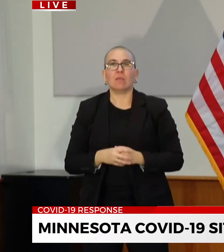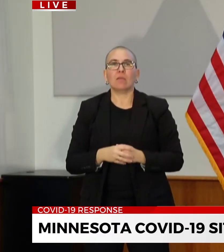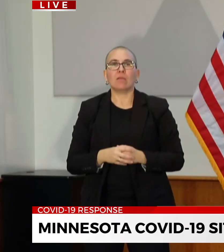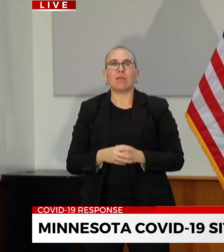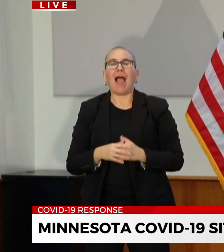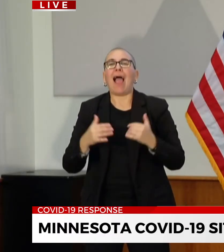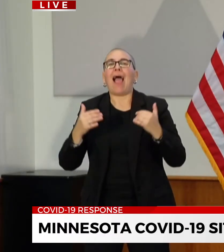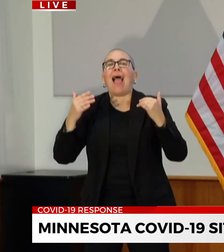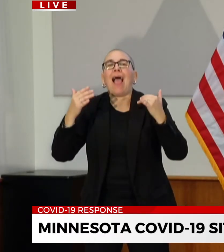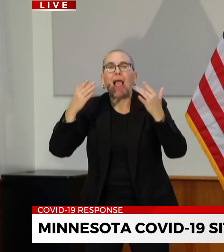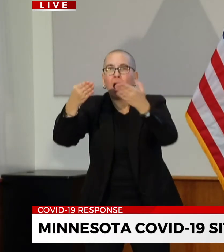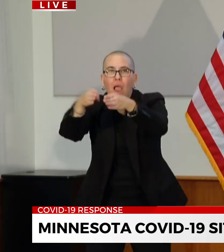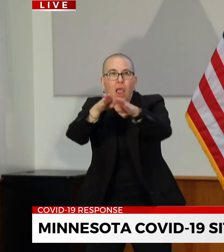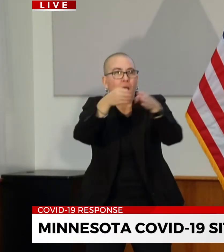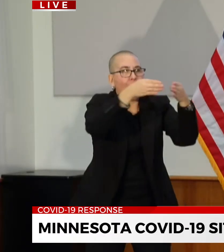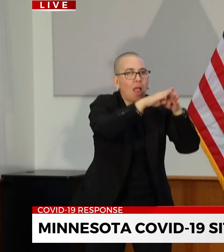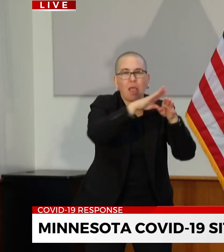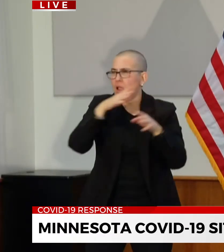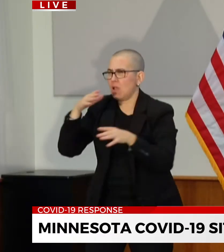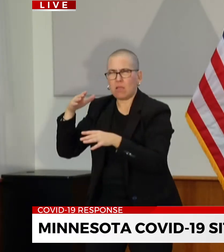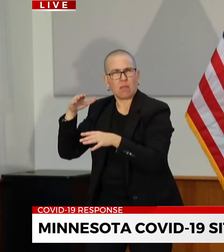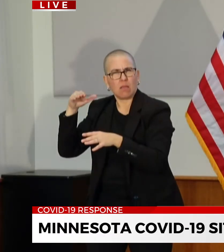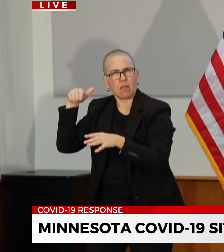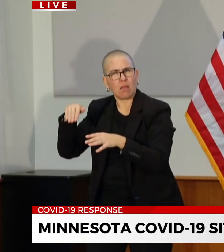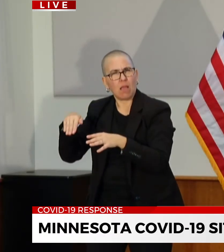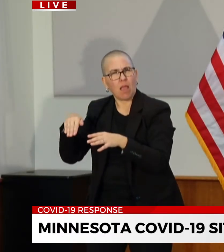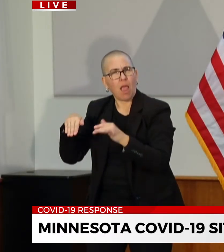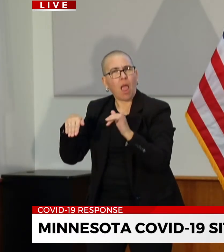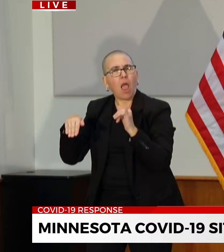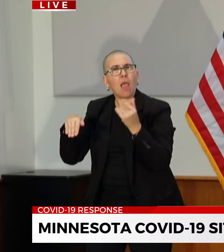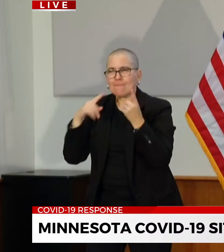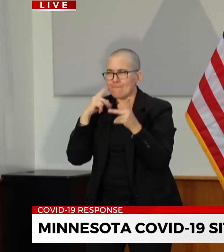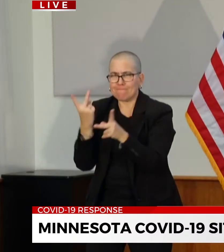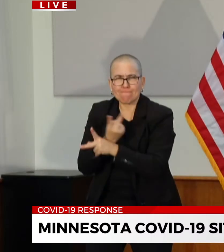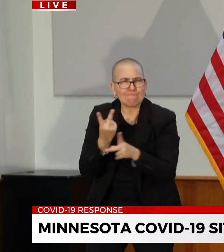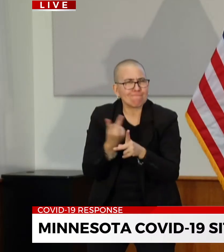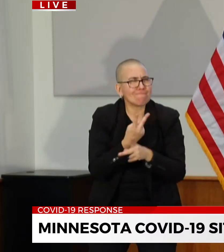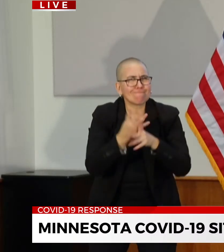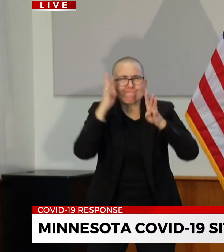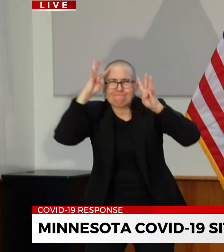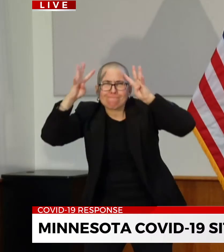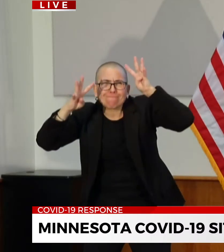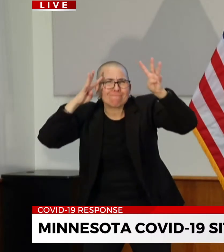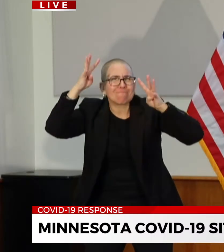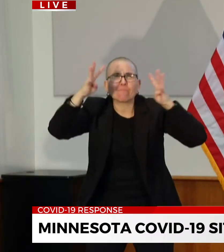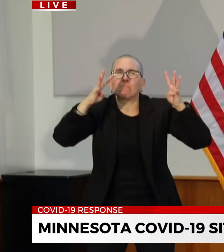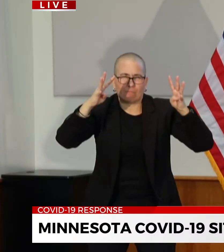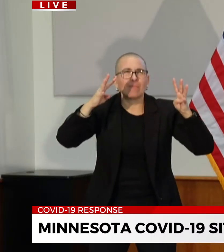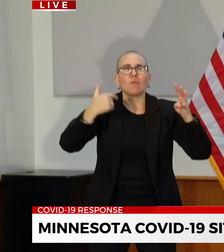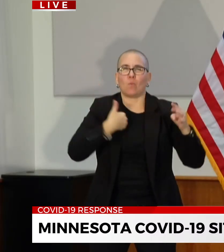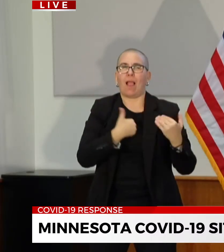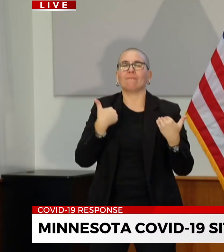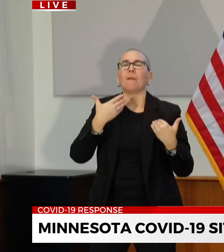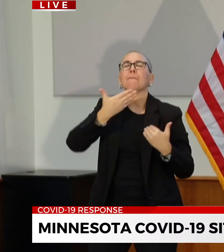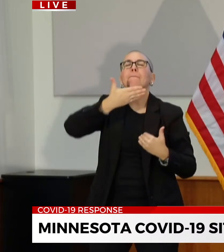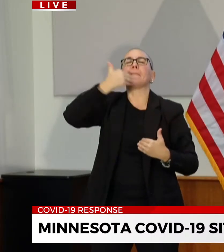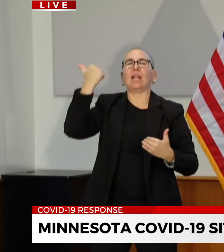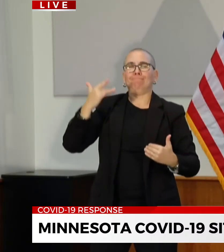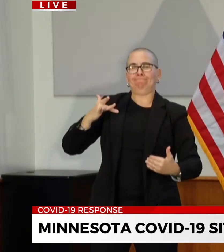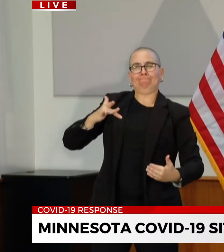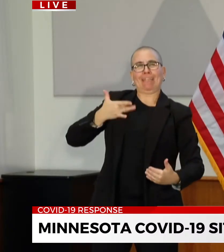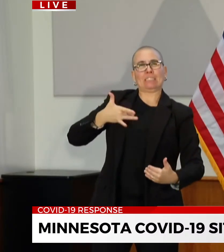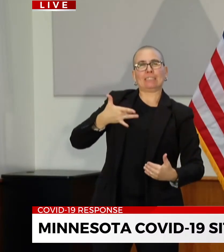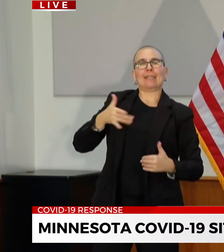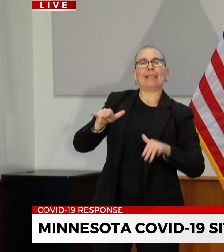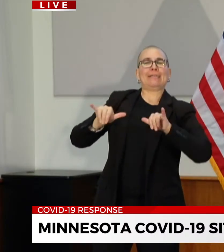the questions we're asking. And as the commissioner said, we've gotten better at understanding what works, what doesn't, what the